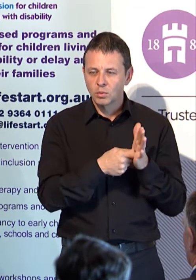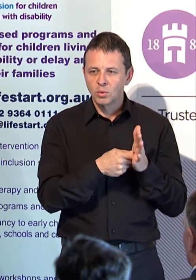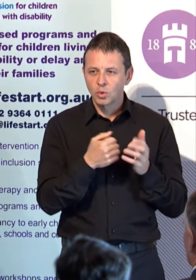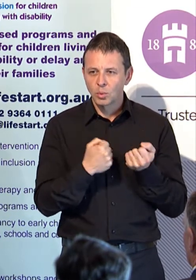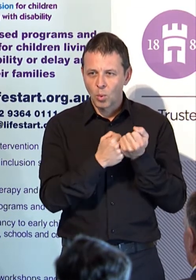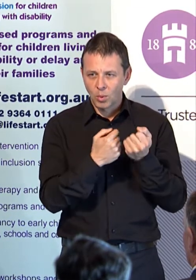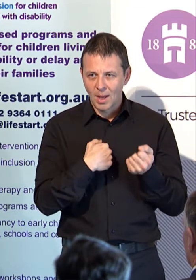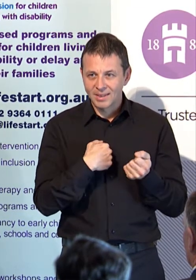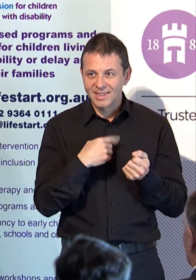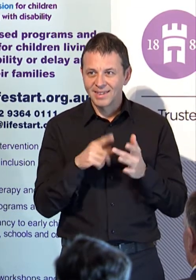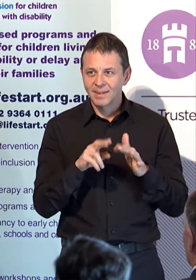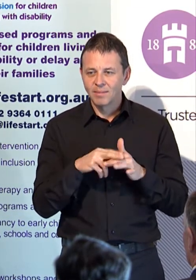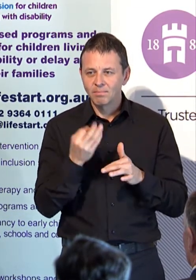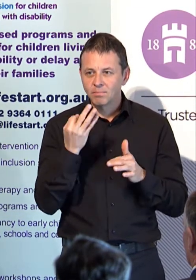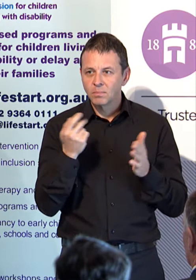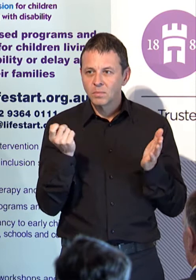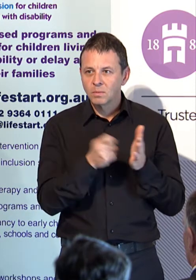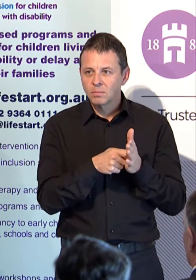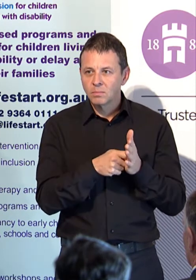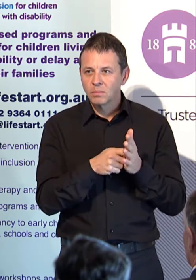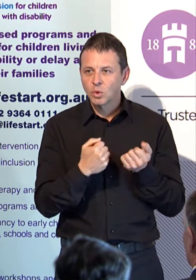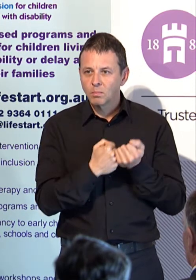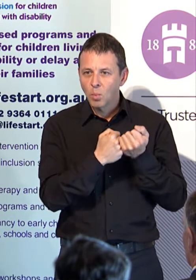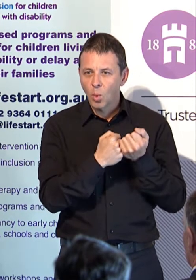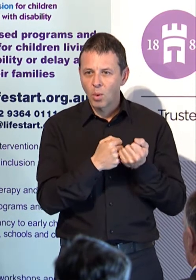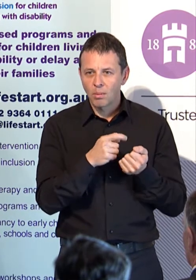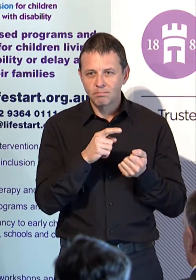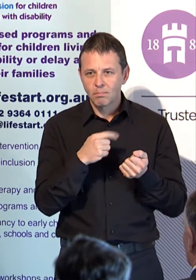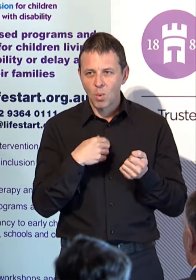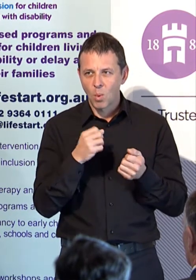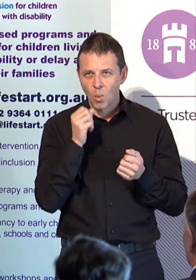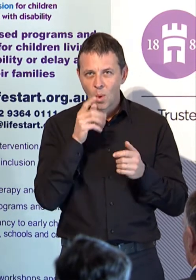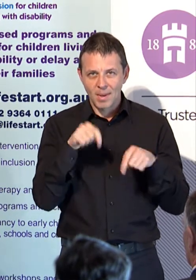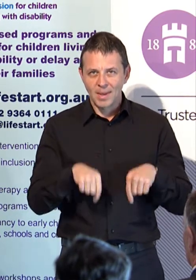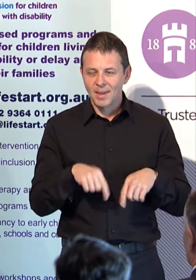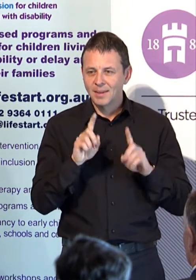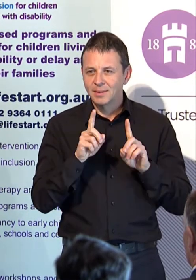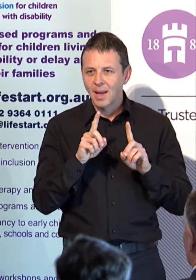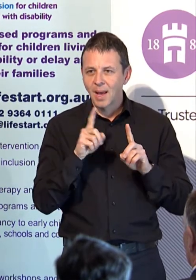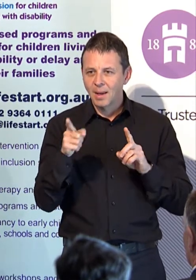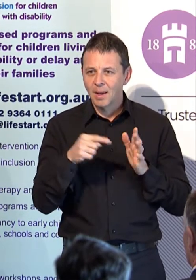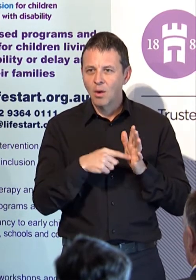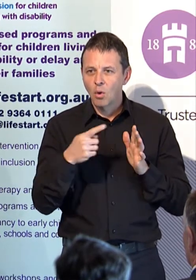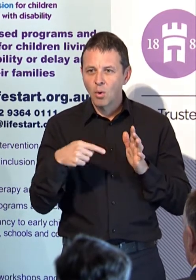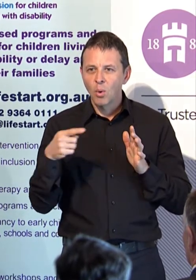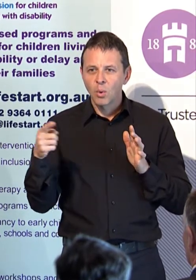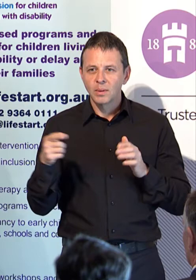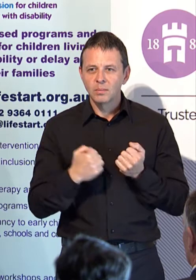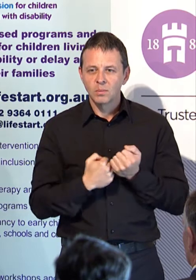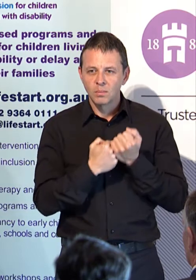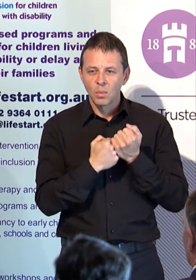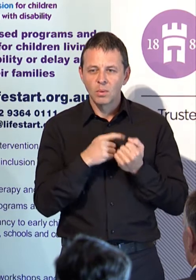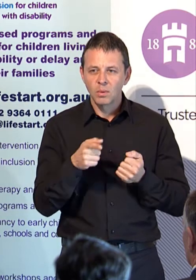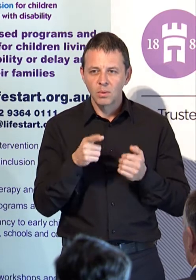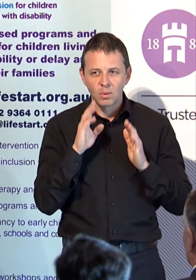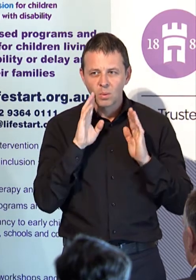it, we wouldn't be here today, and their ongoing support is